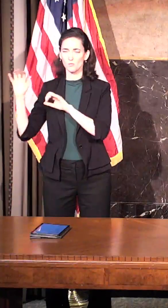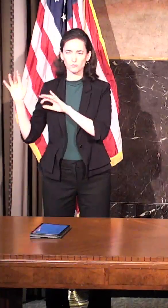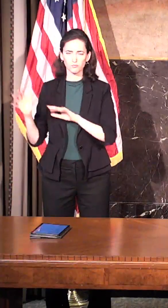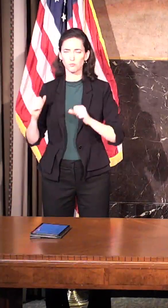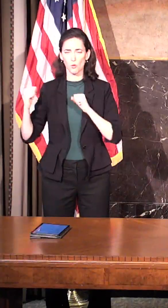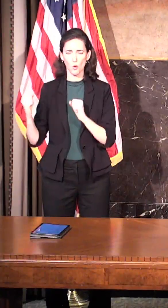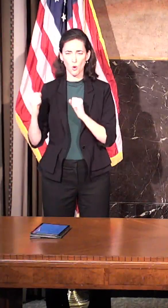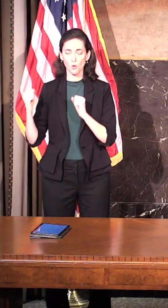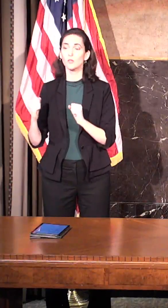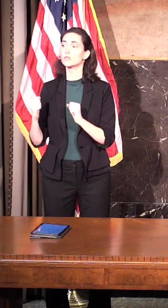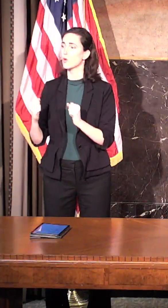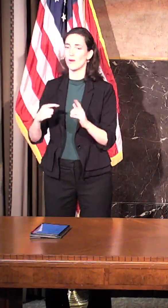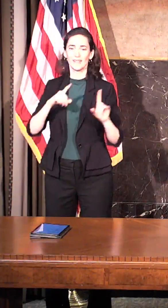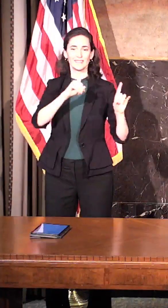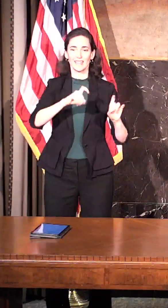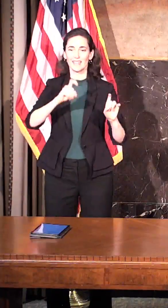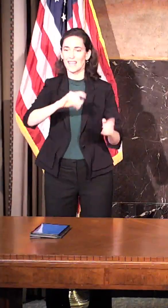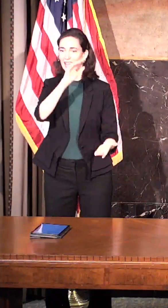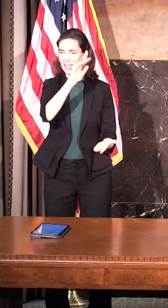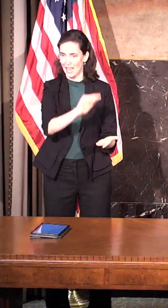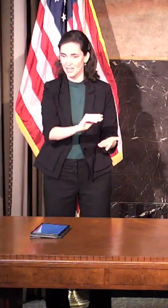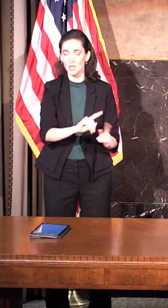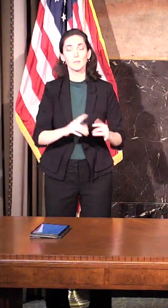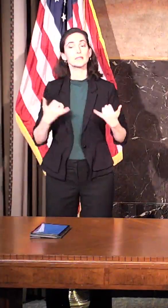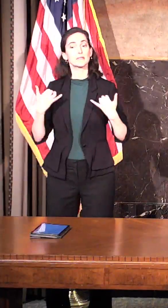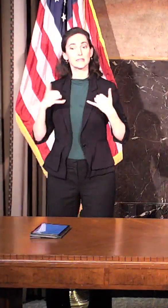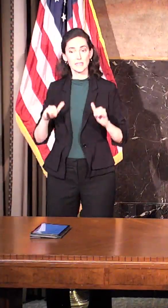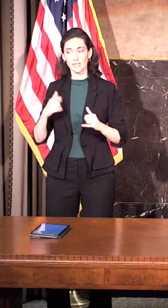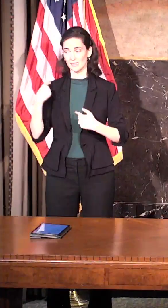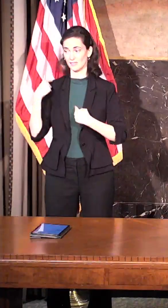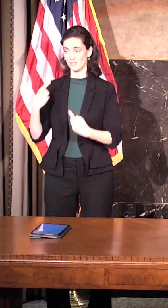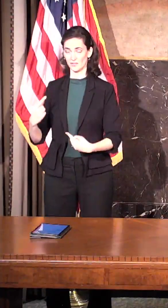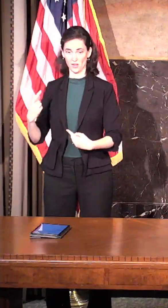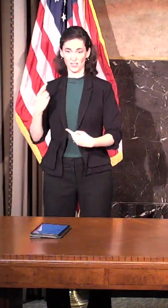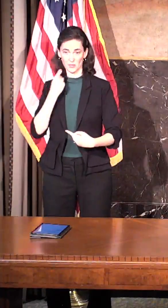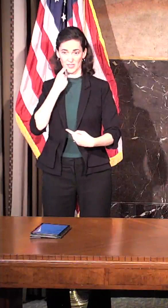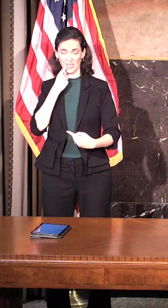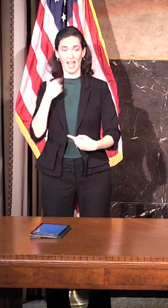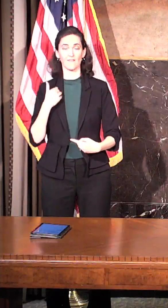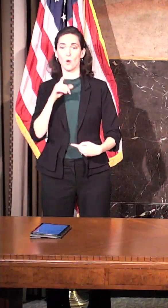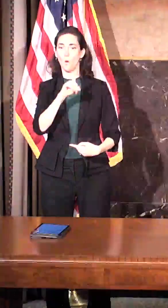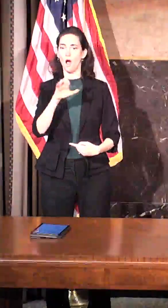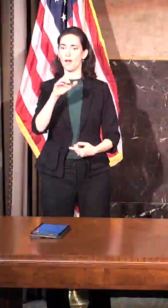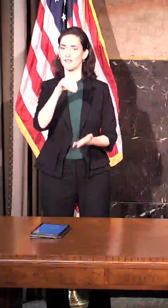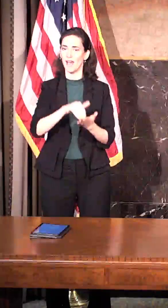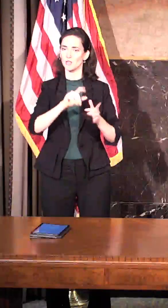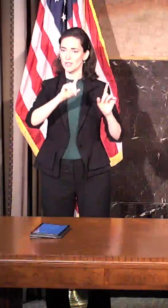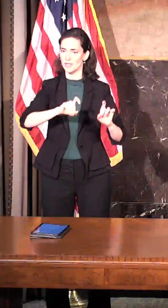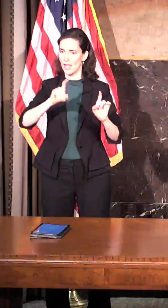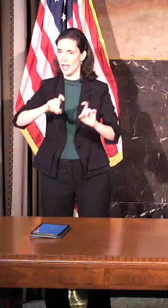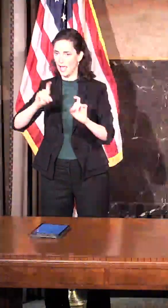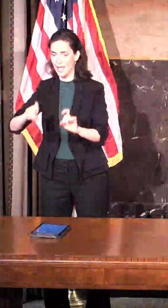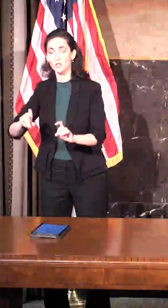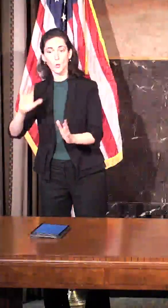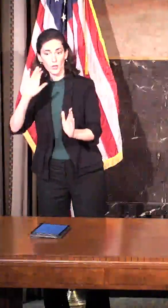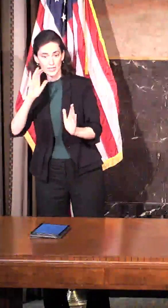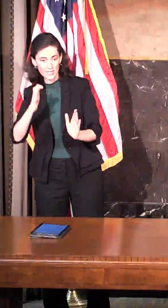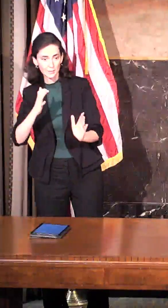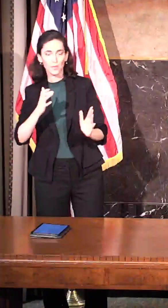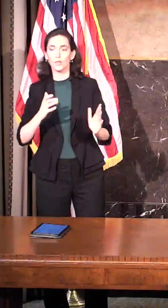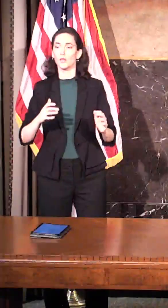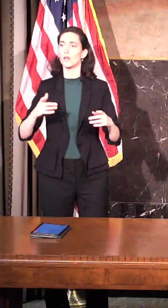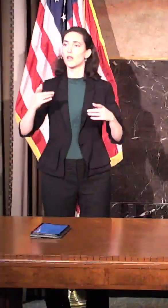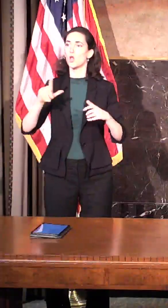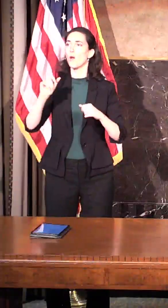100,000 tests. And so our visibility into what's actually happening in Louisiana appears to be improving over the last few days. We hope